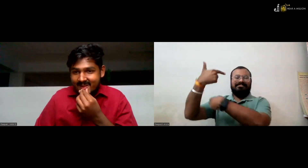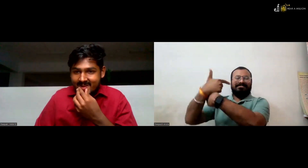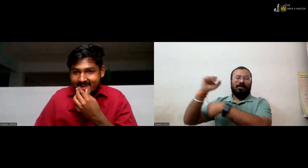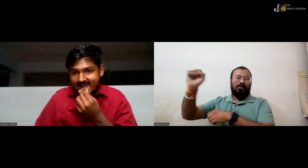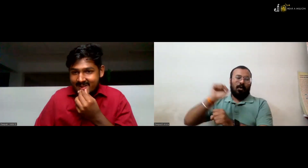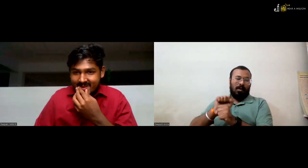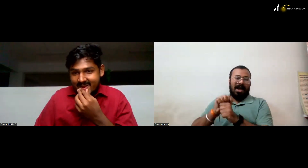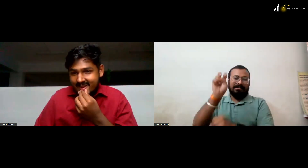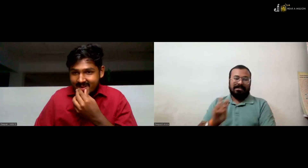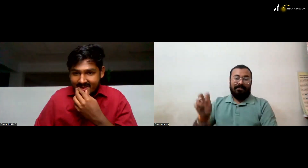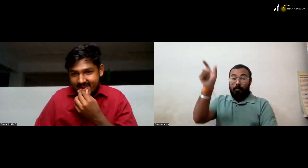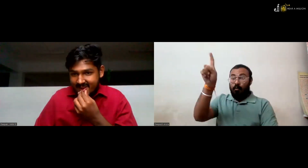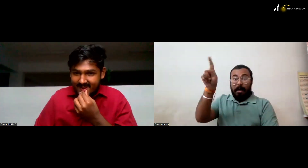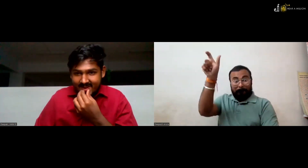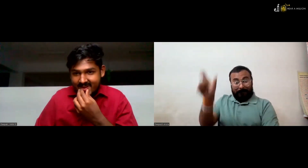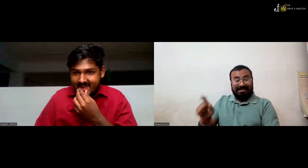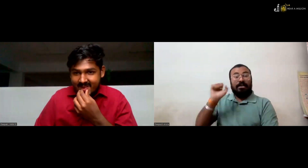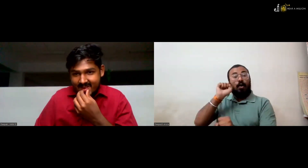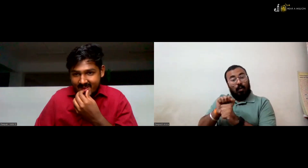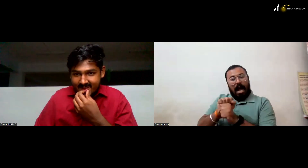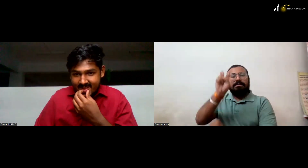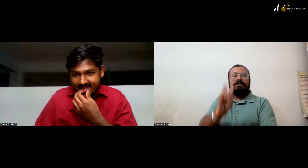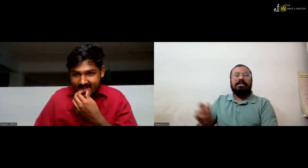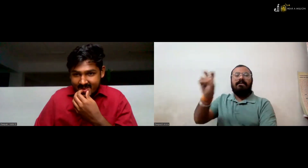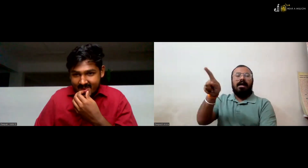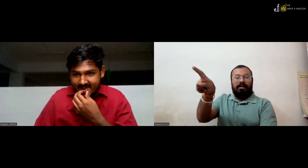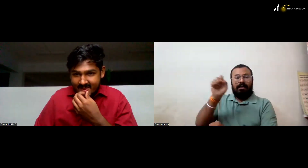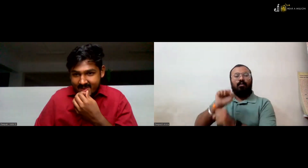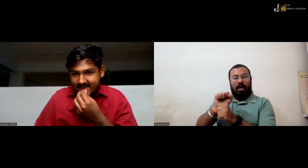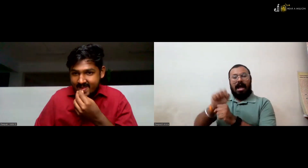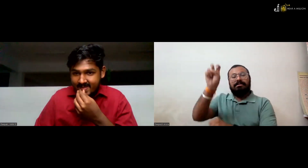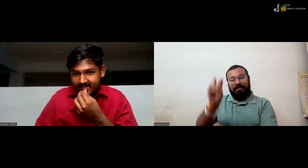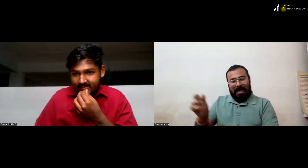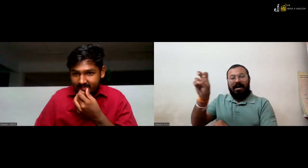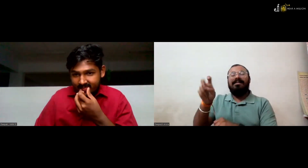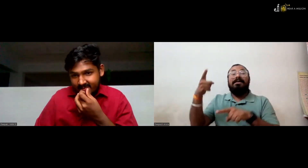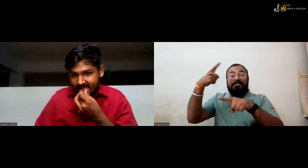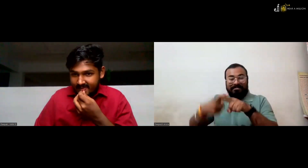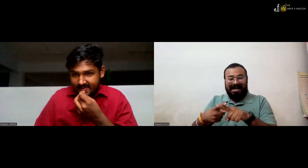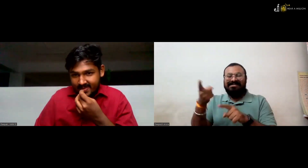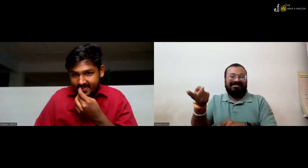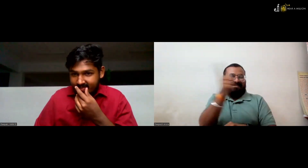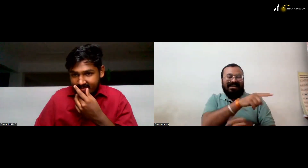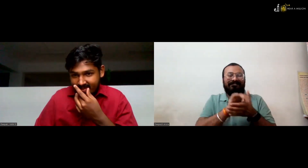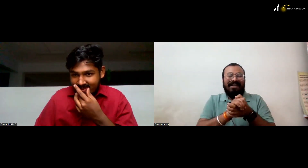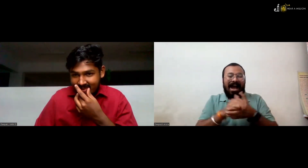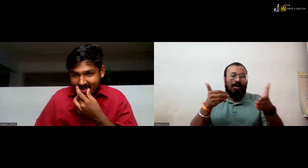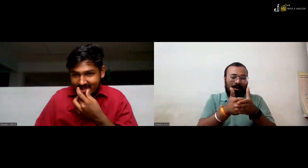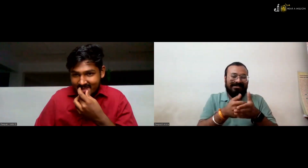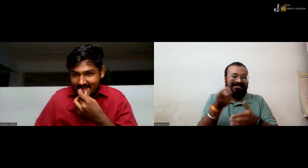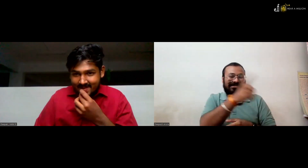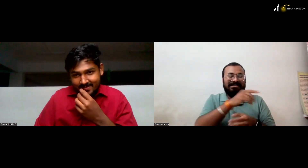I shared my signed video, and there is a person who is a traveler, there is a deaf person who works as a